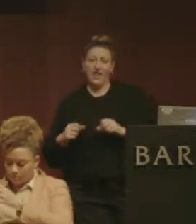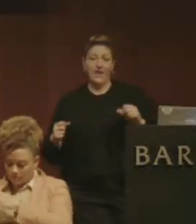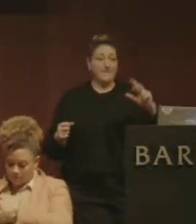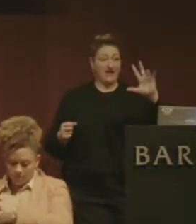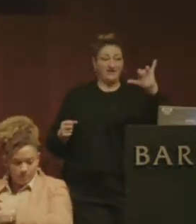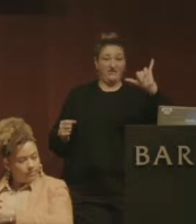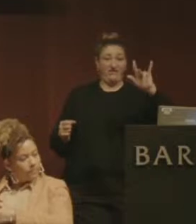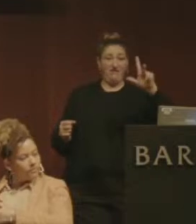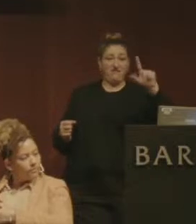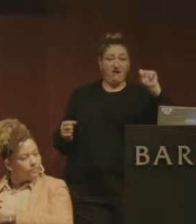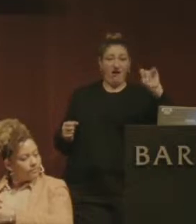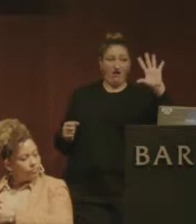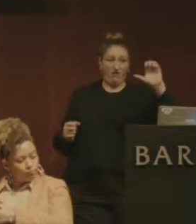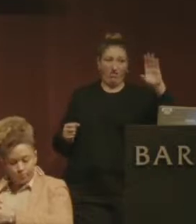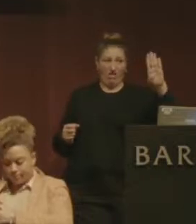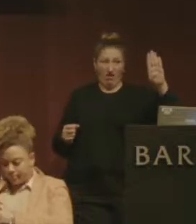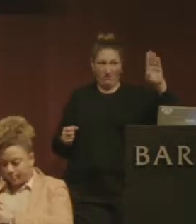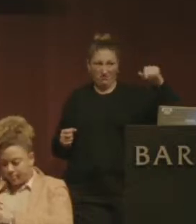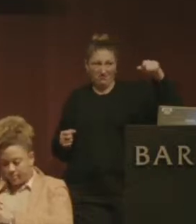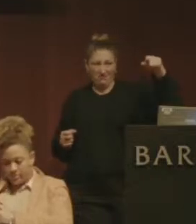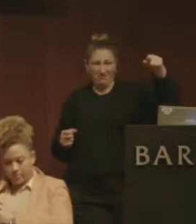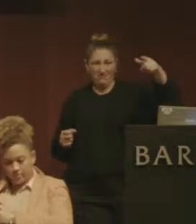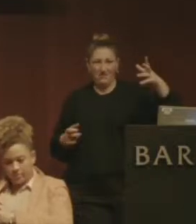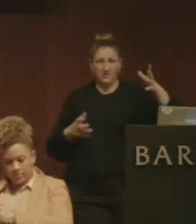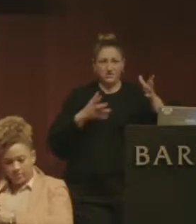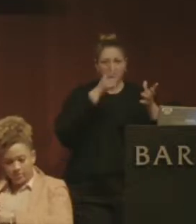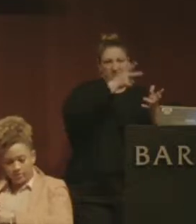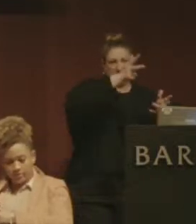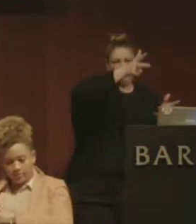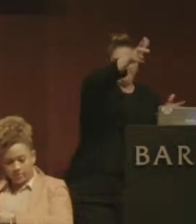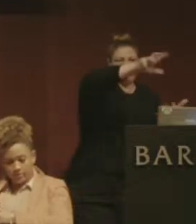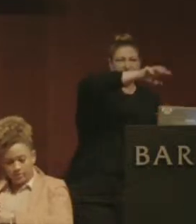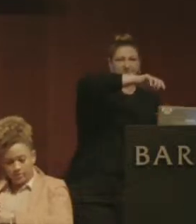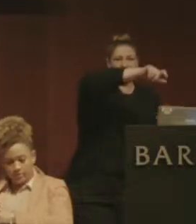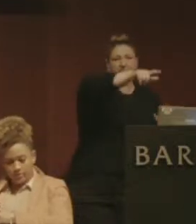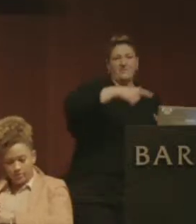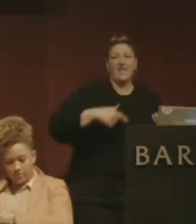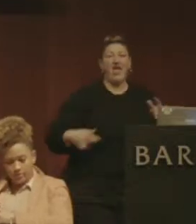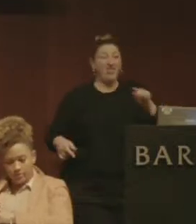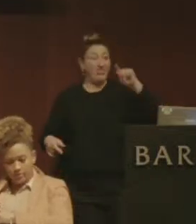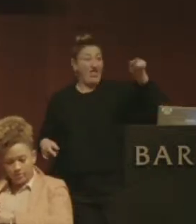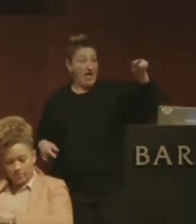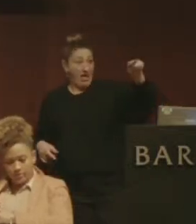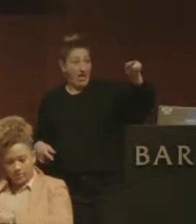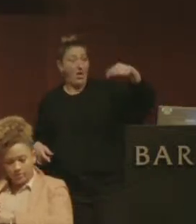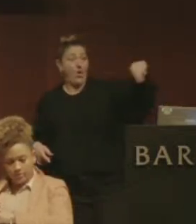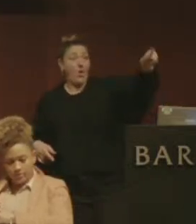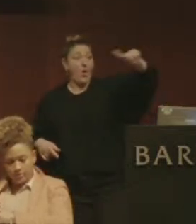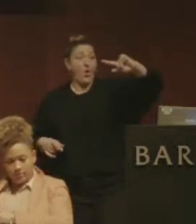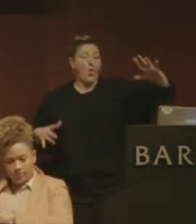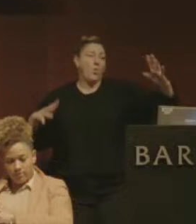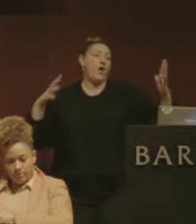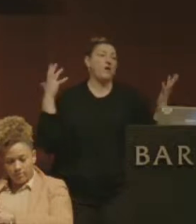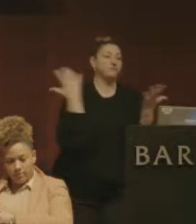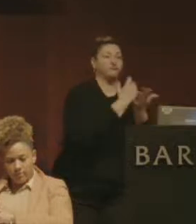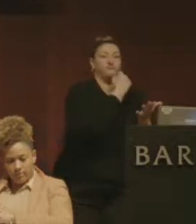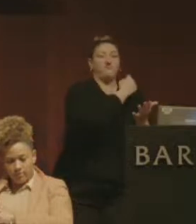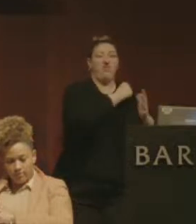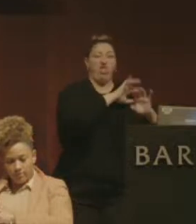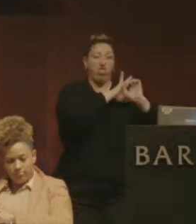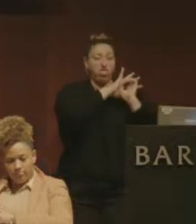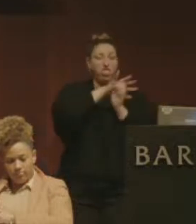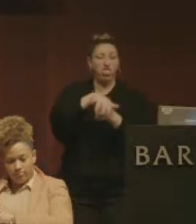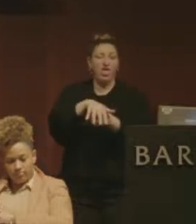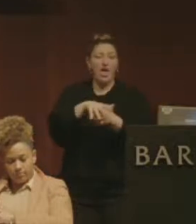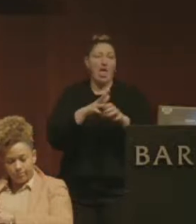club. They now want the paradise for themselves, but without the past racial class logics of